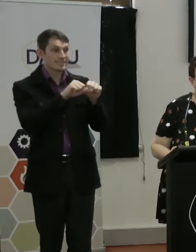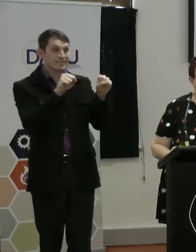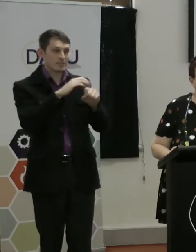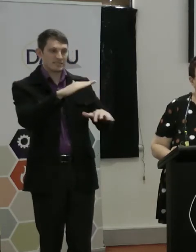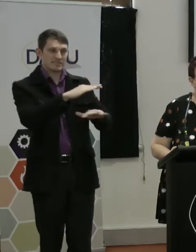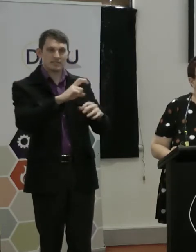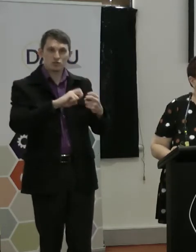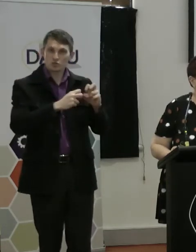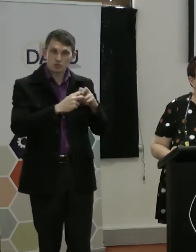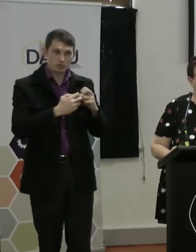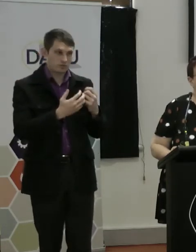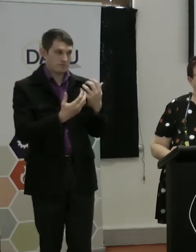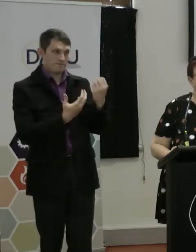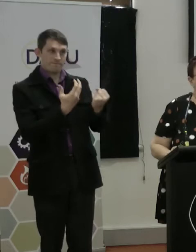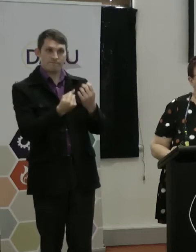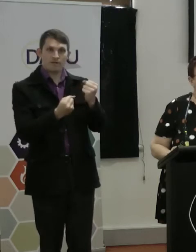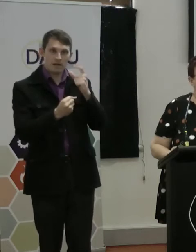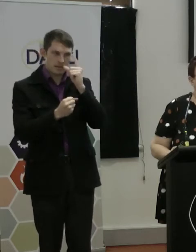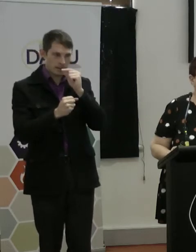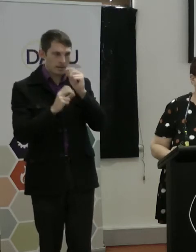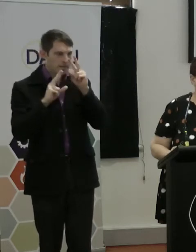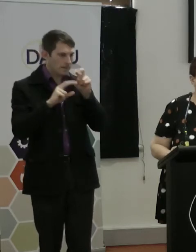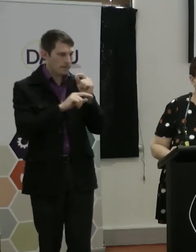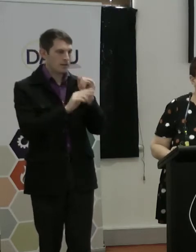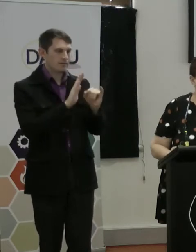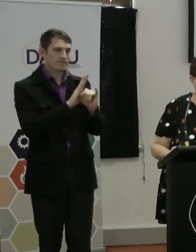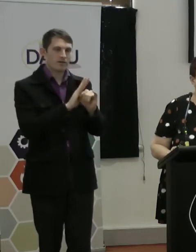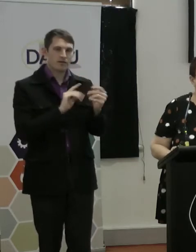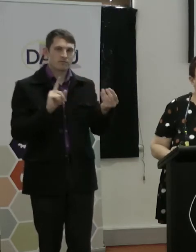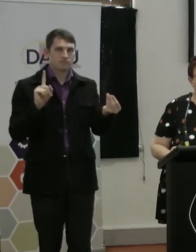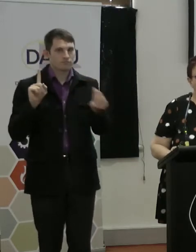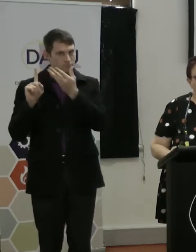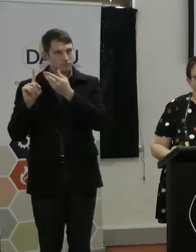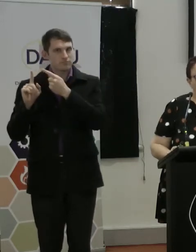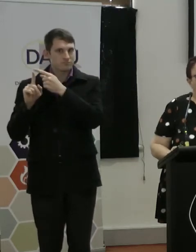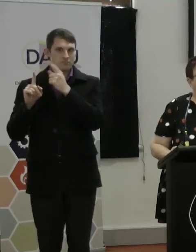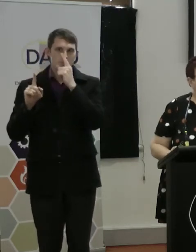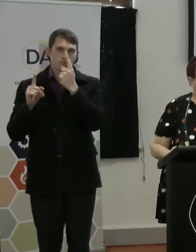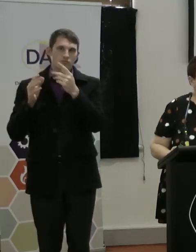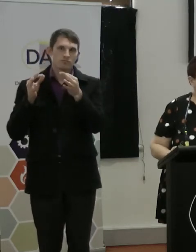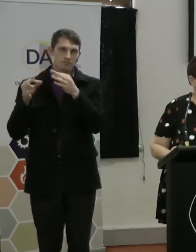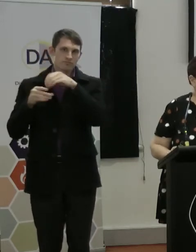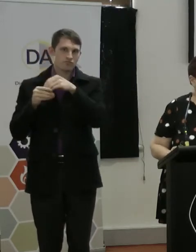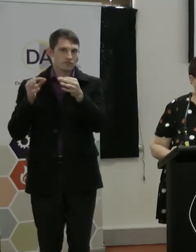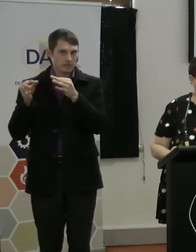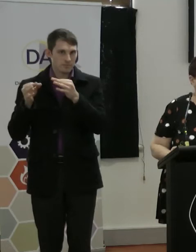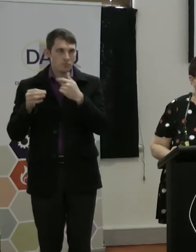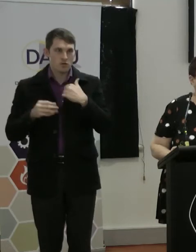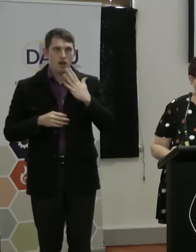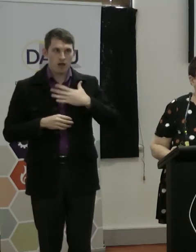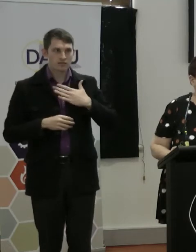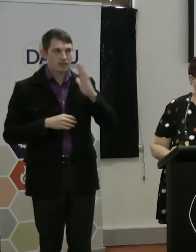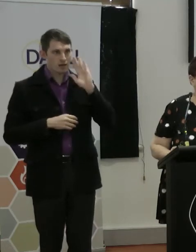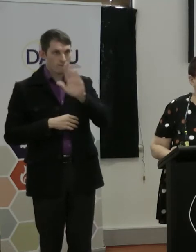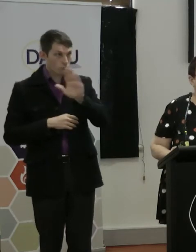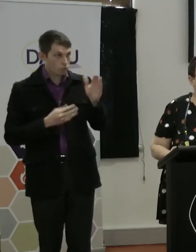be occurring can be identified and brought to the operators of the scheme. That's why we would like to hear from you about